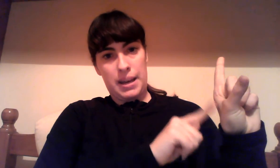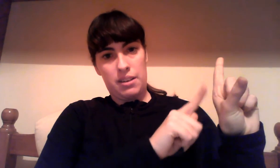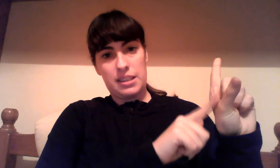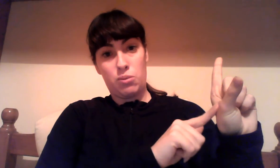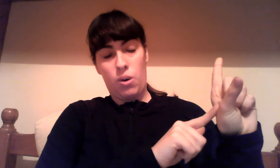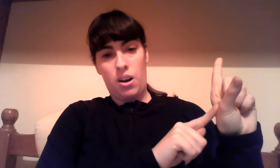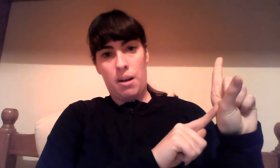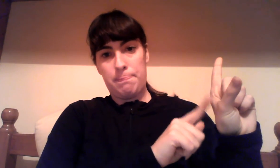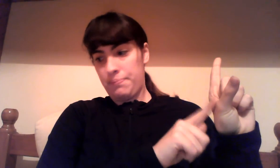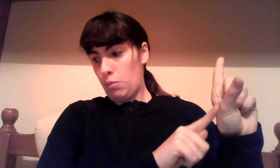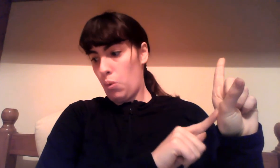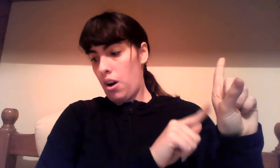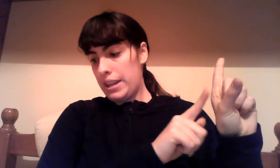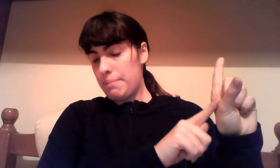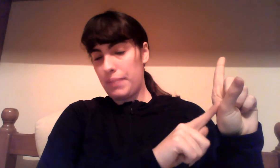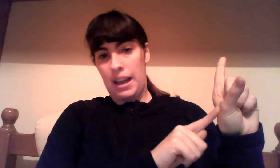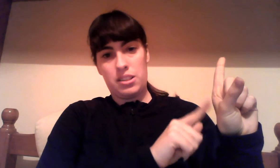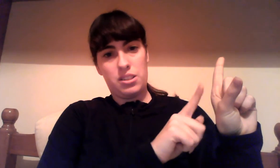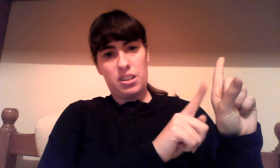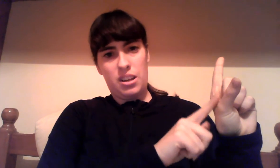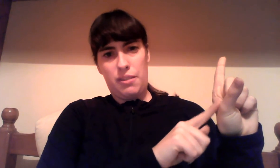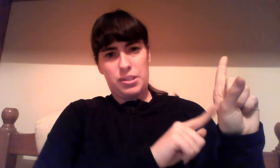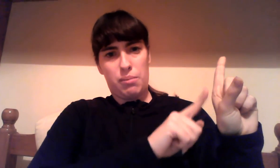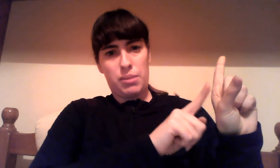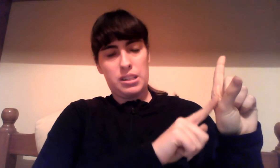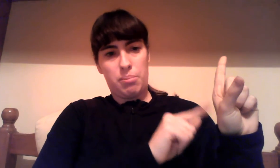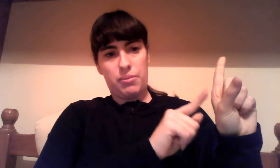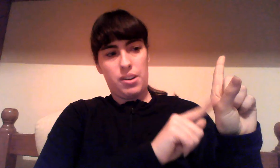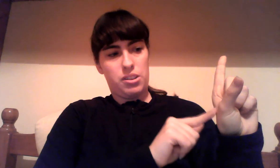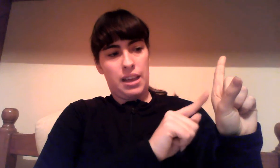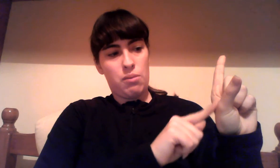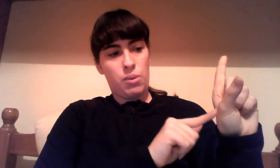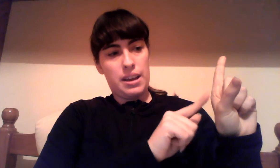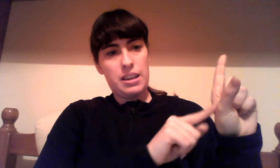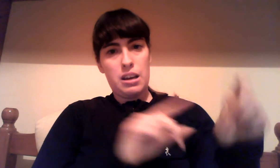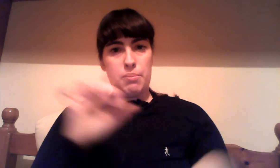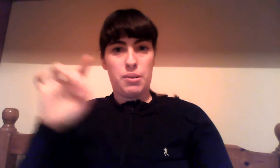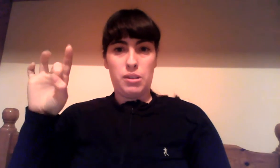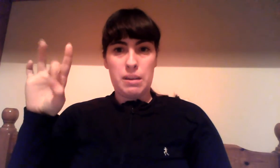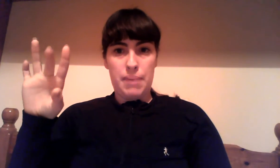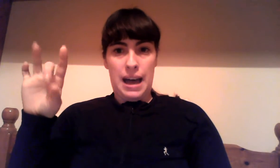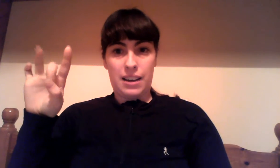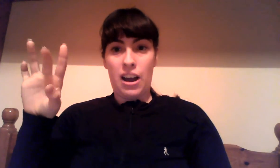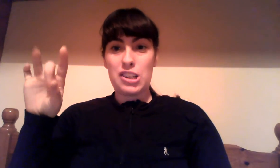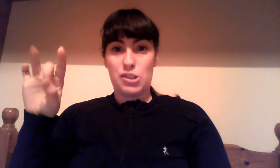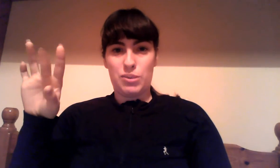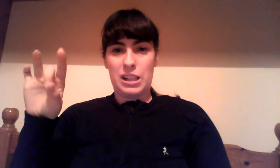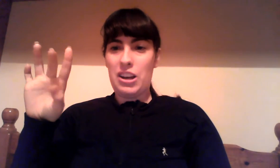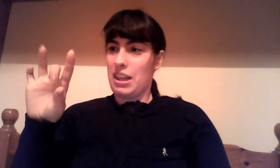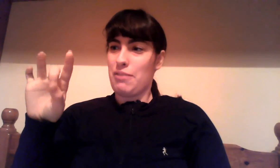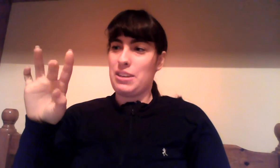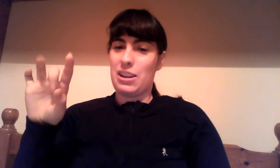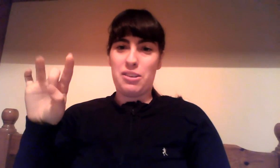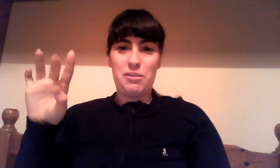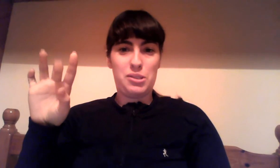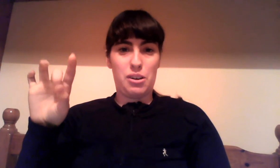letter Y, and for some reason I preferred that way, but looking back I actually really like that for yellow, so